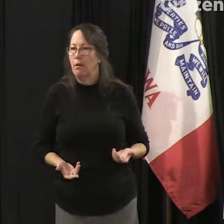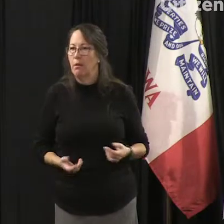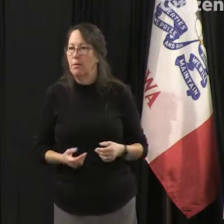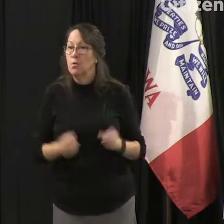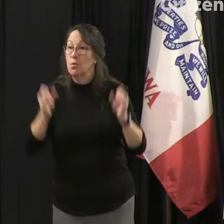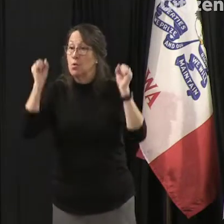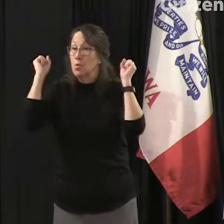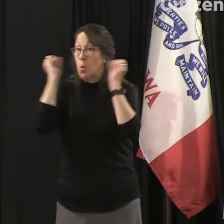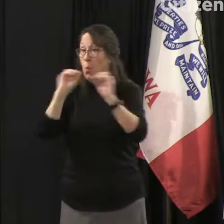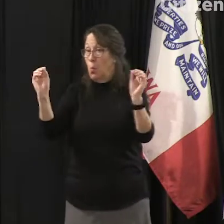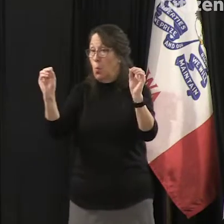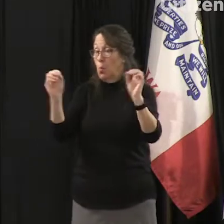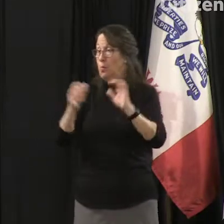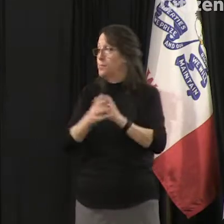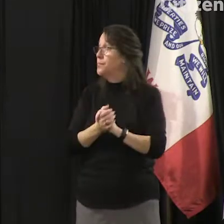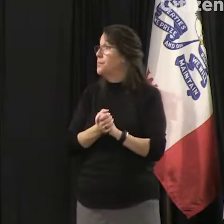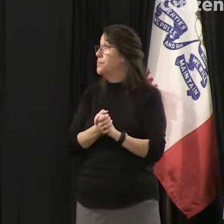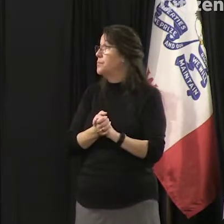So,